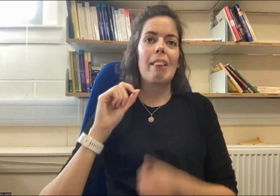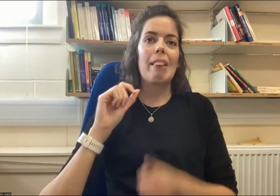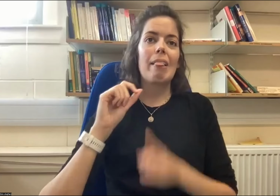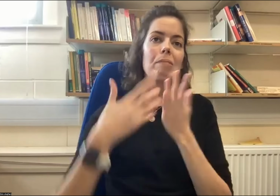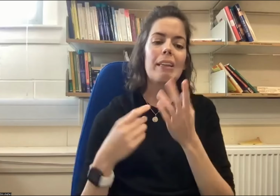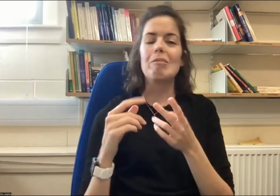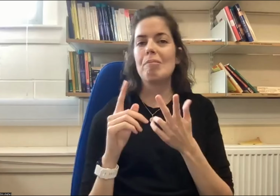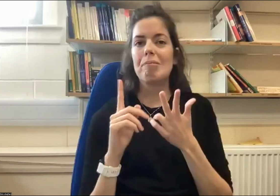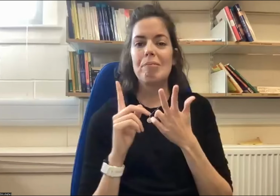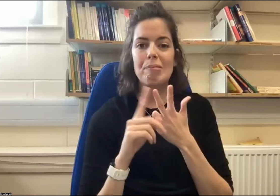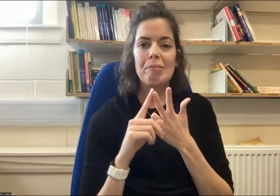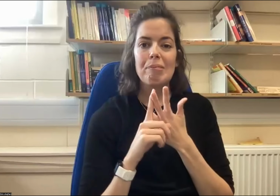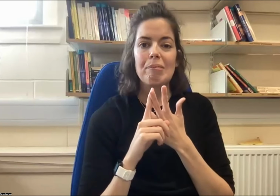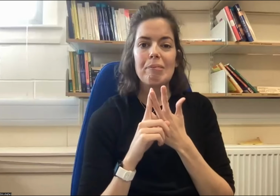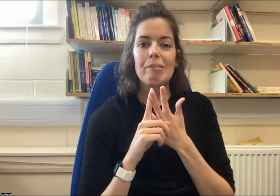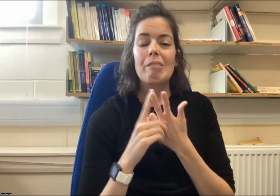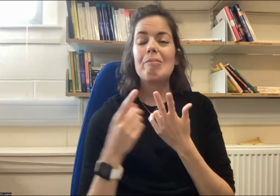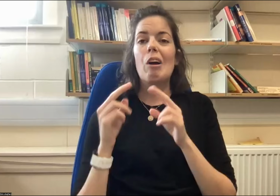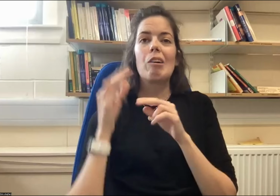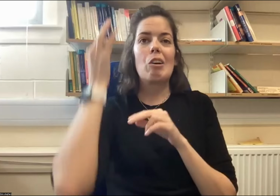that they get access to government funding.